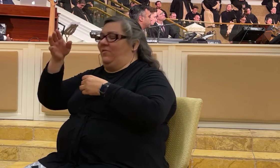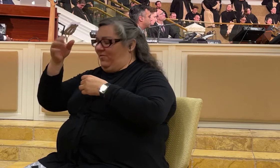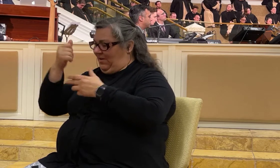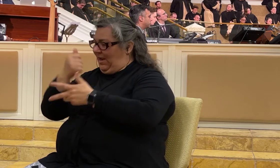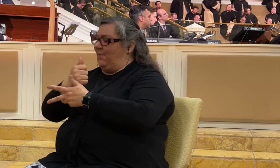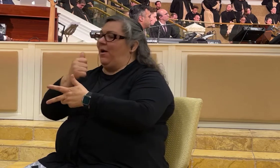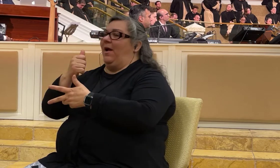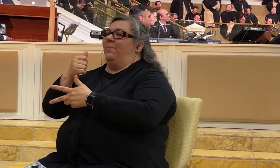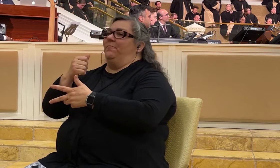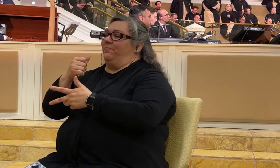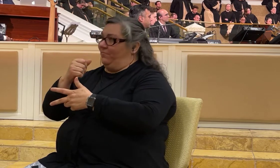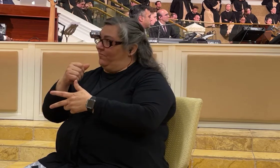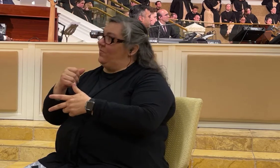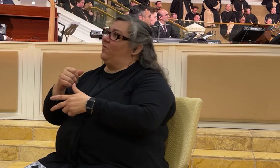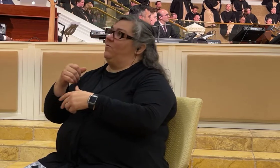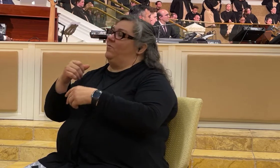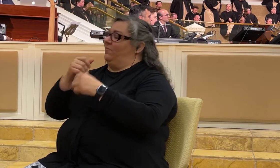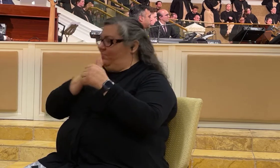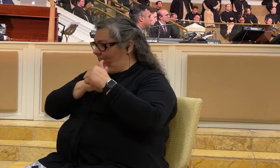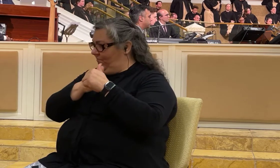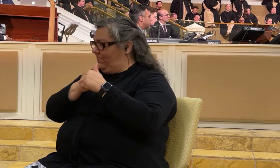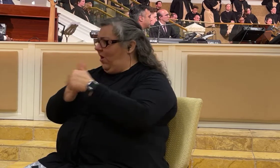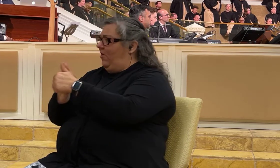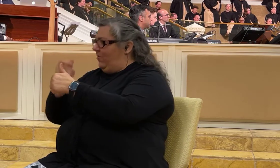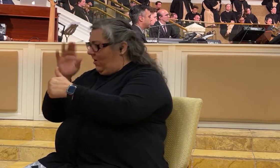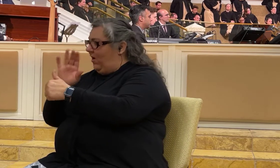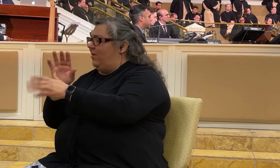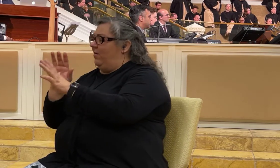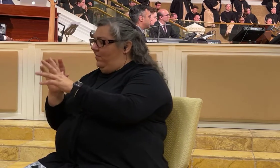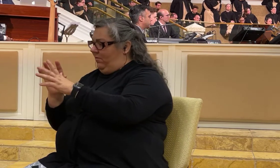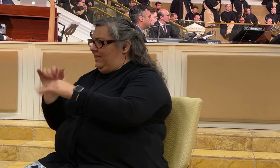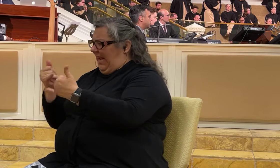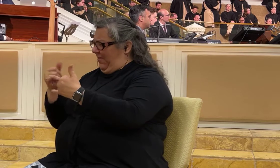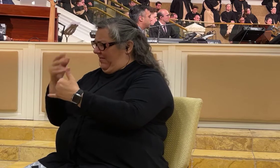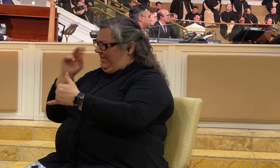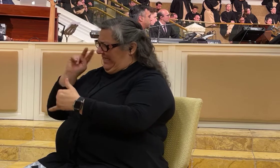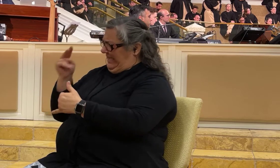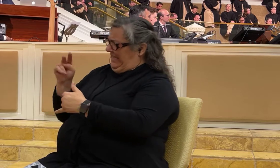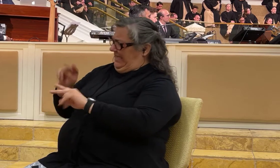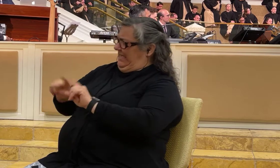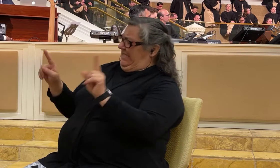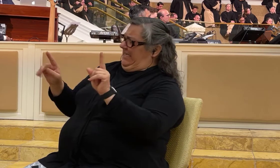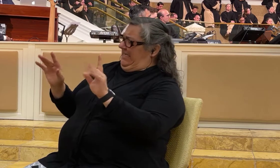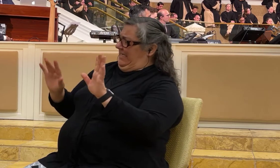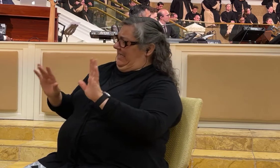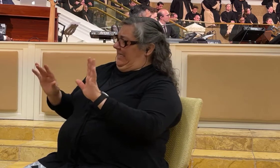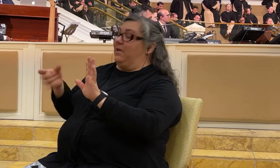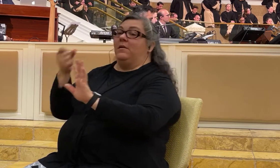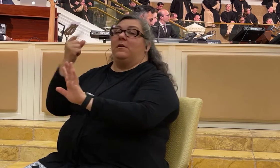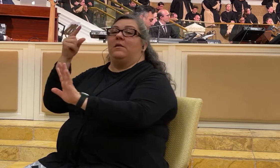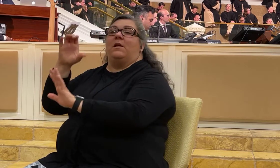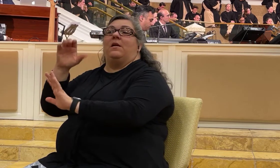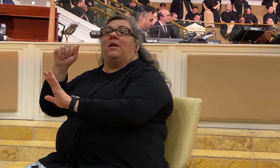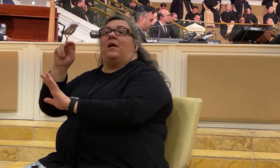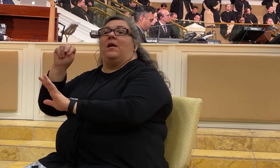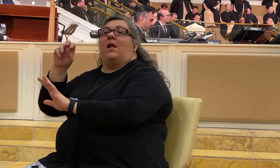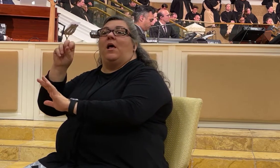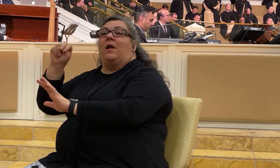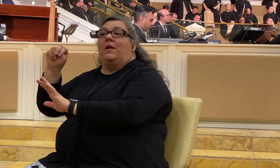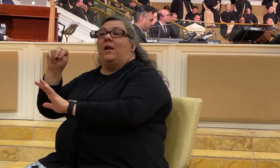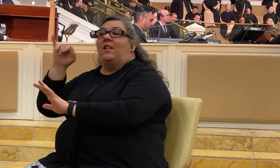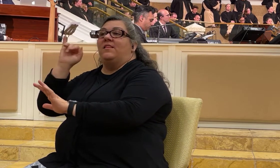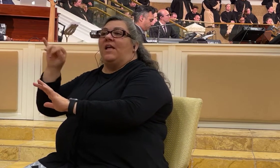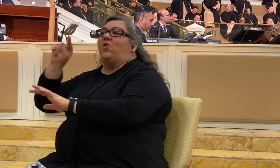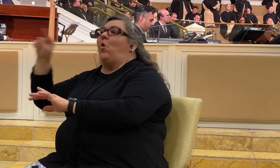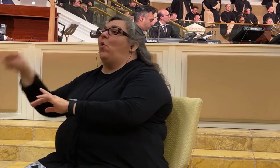obedient in the first place. And so, you got to remember that Canaan is the only place that